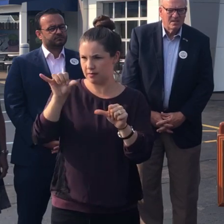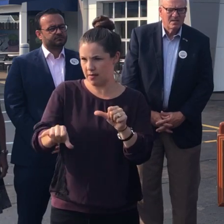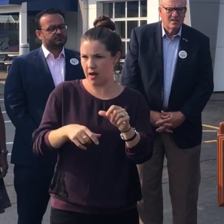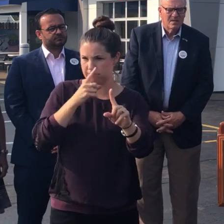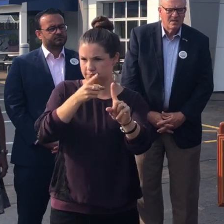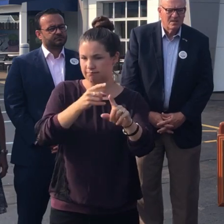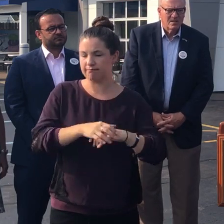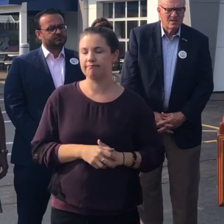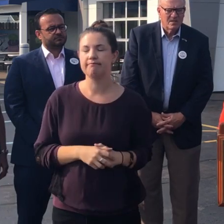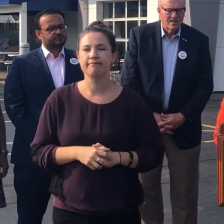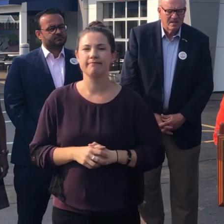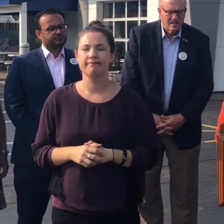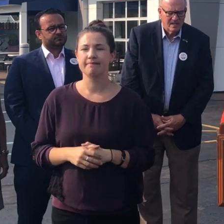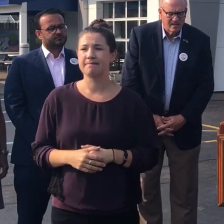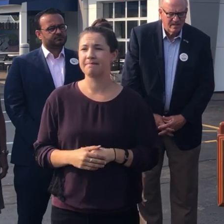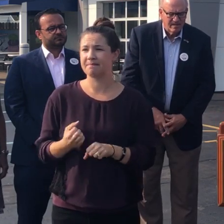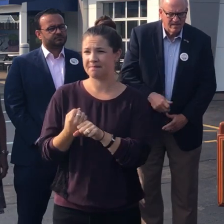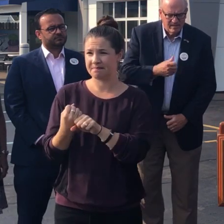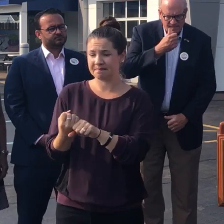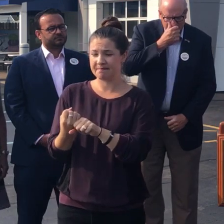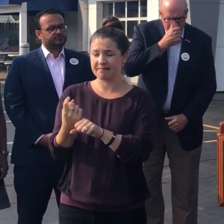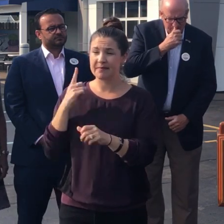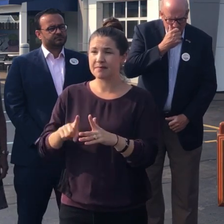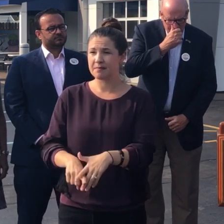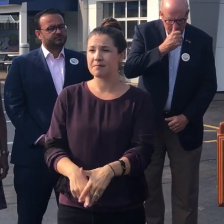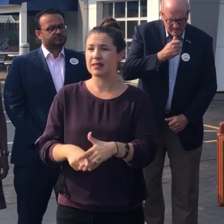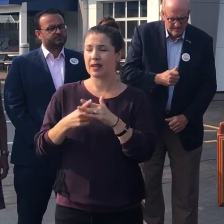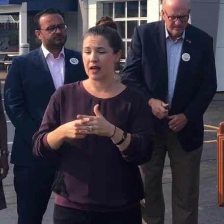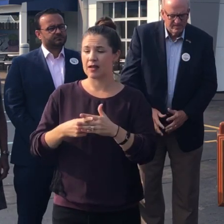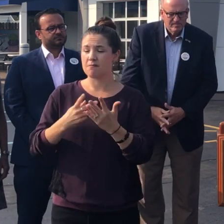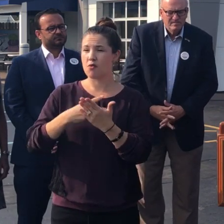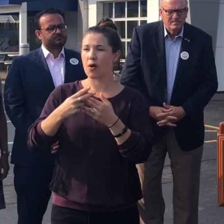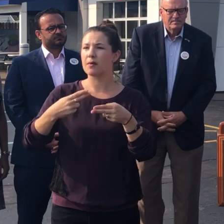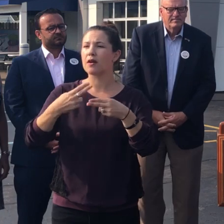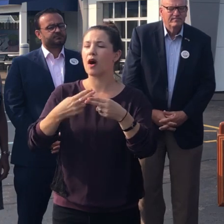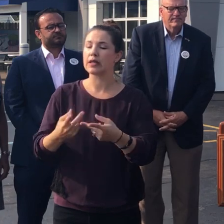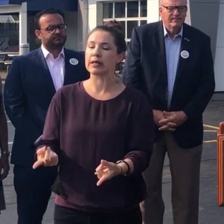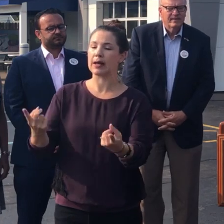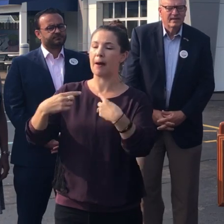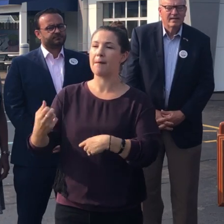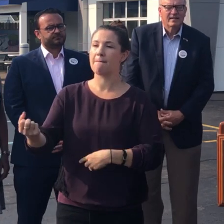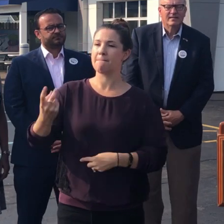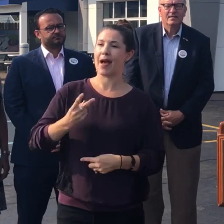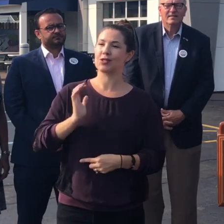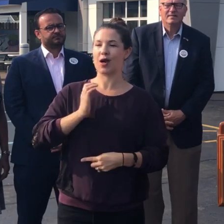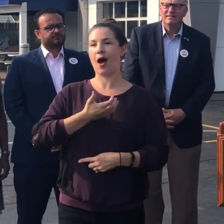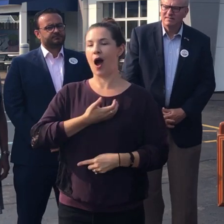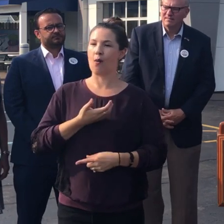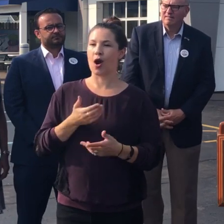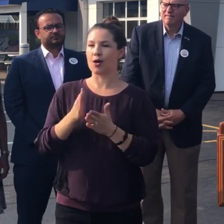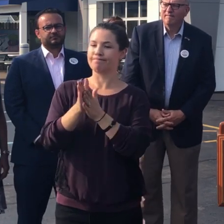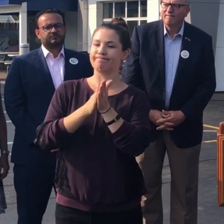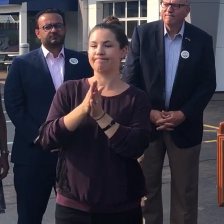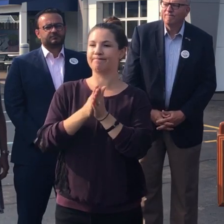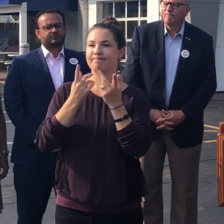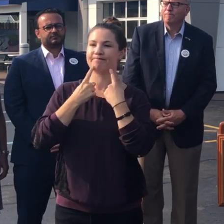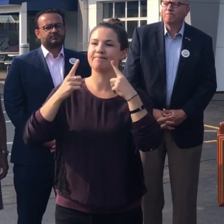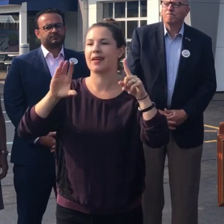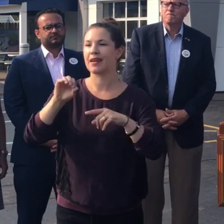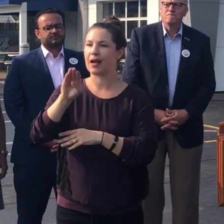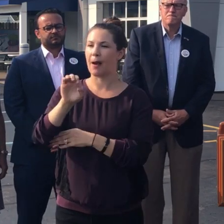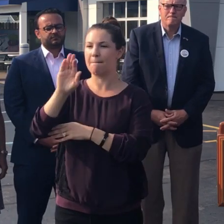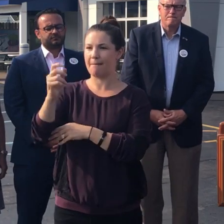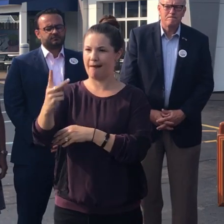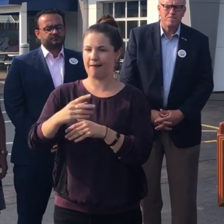time, we launched a campaign that was titled, Come Back to Our Comeback. And we spent over